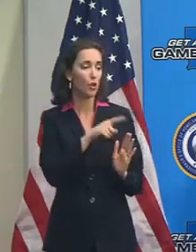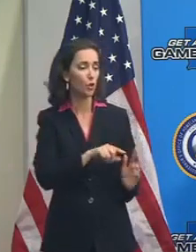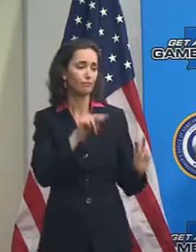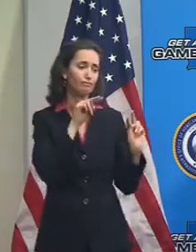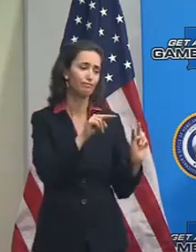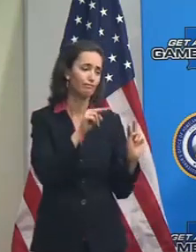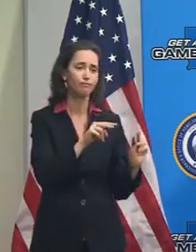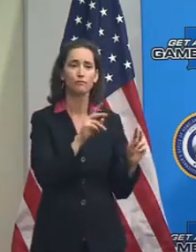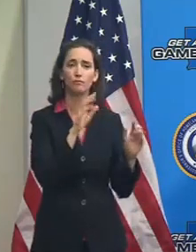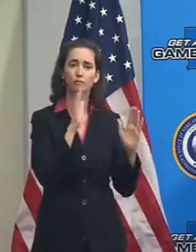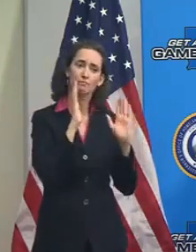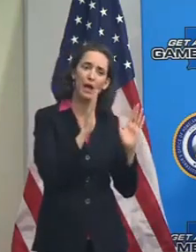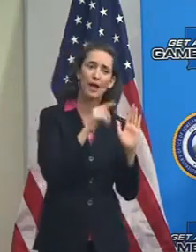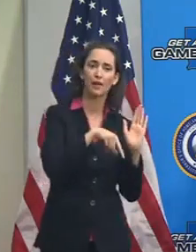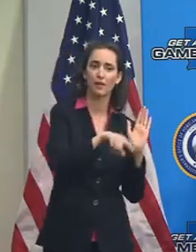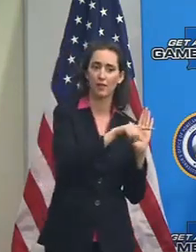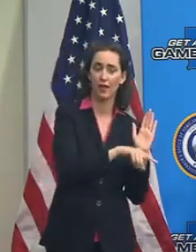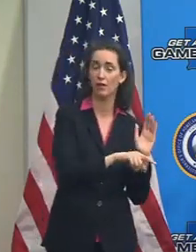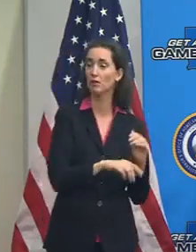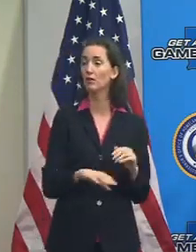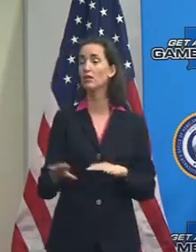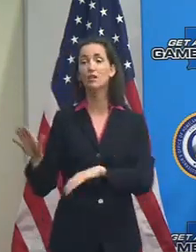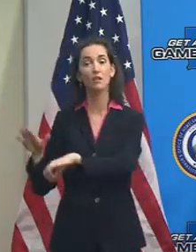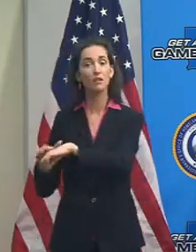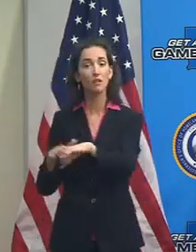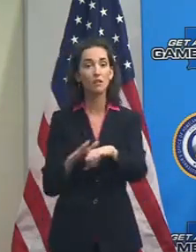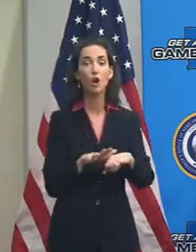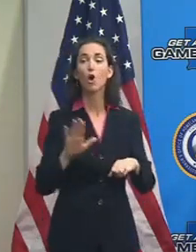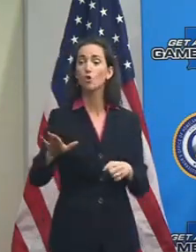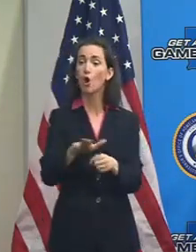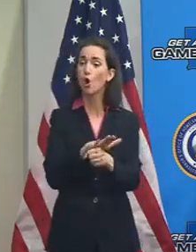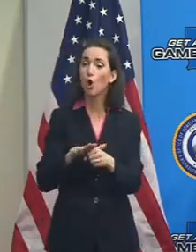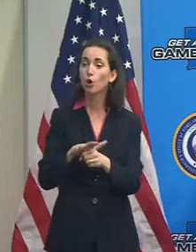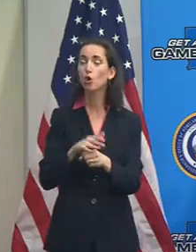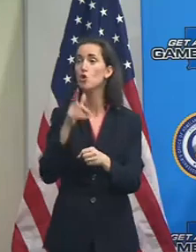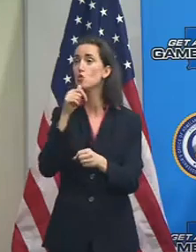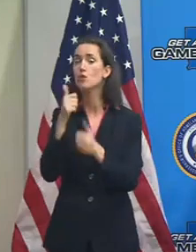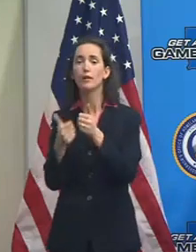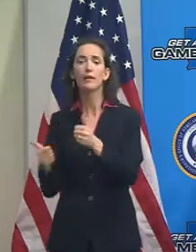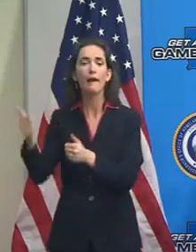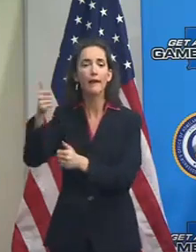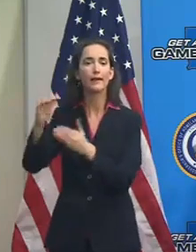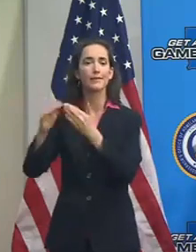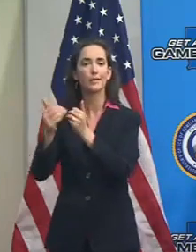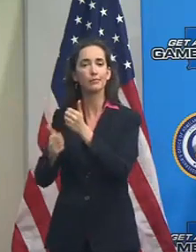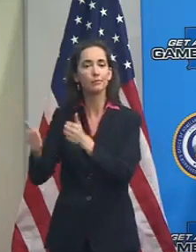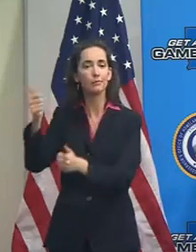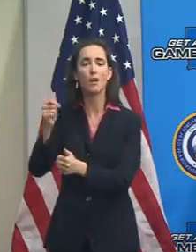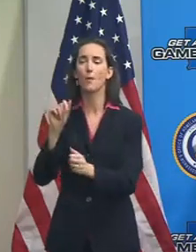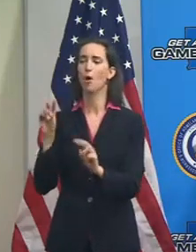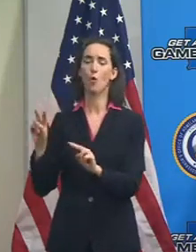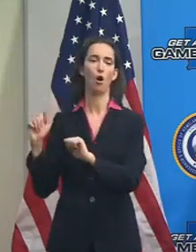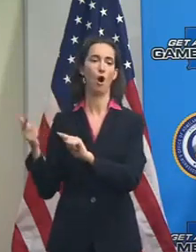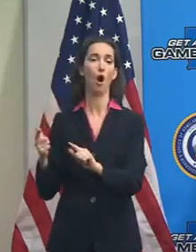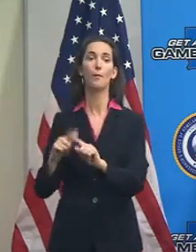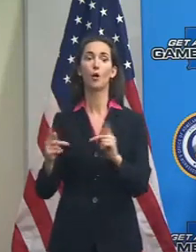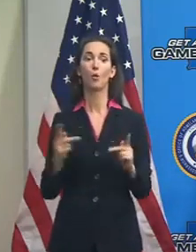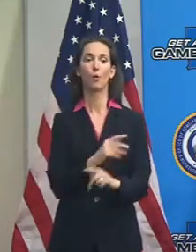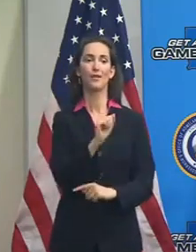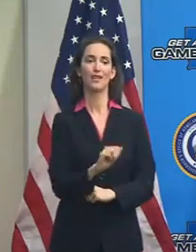that, and everybody needs to pay attention to their local elected officials, but that is especially the case in southwest